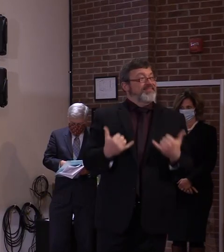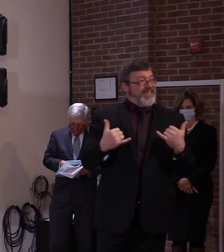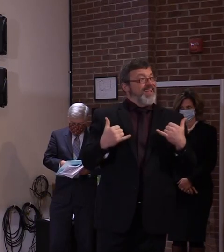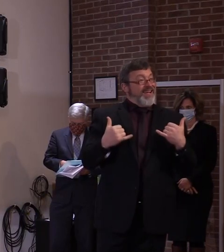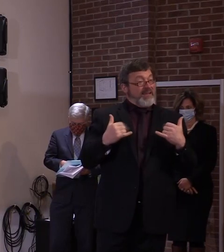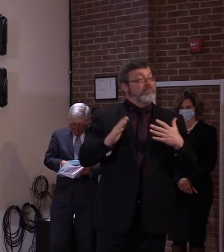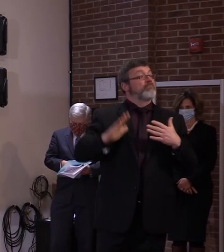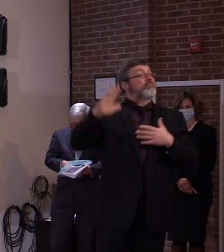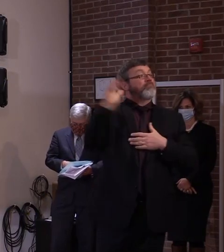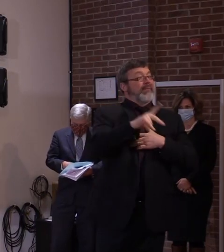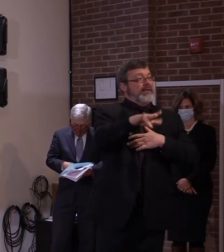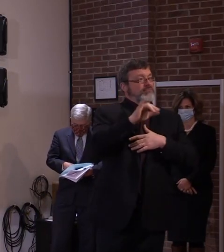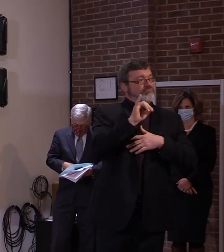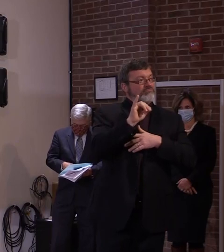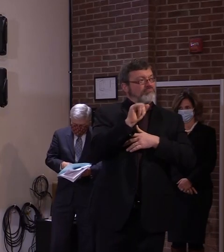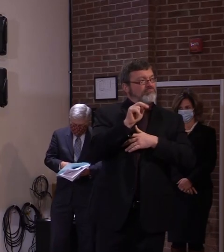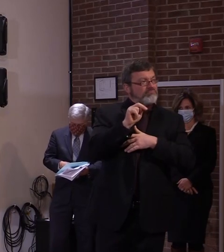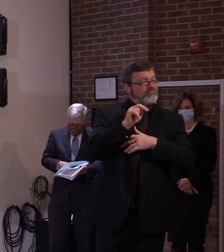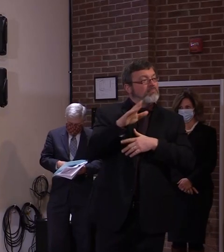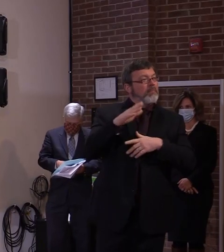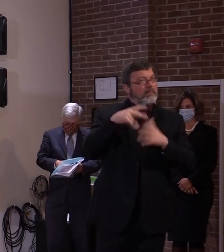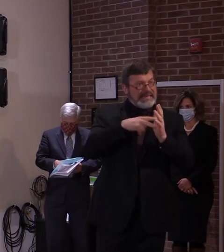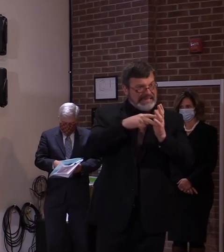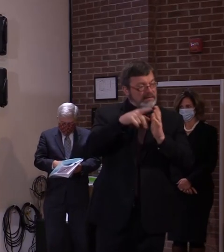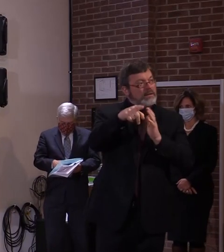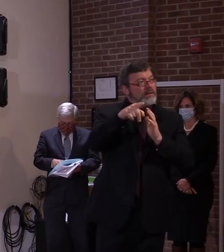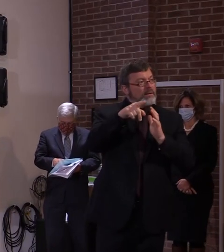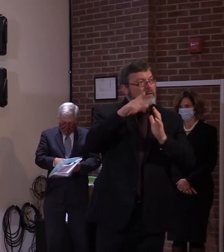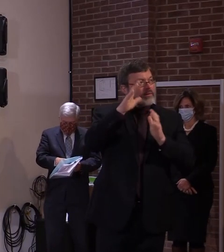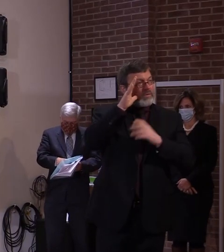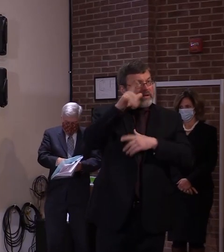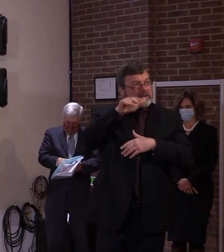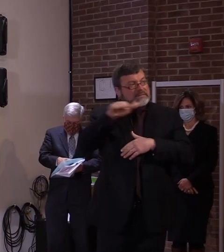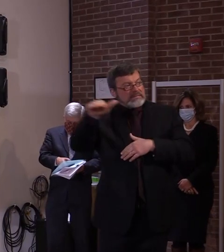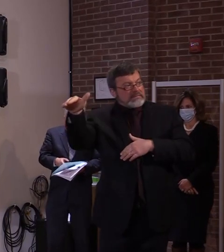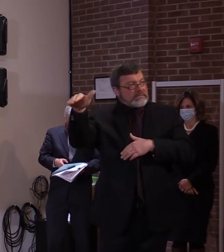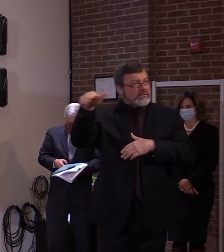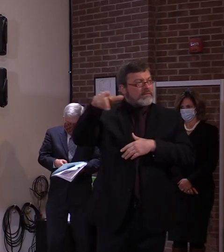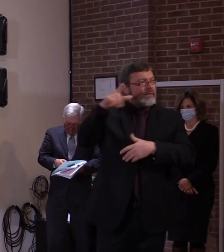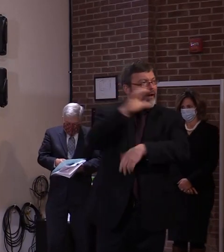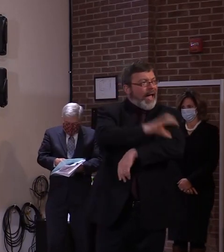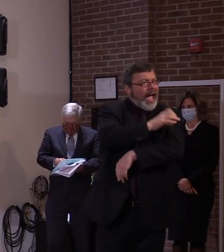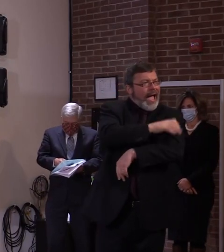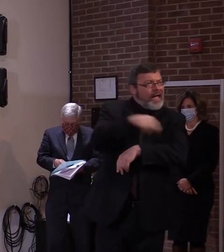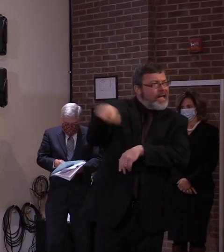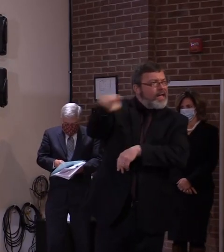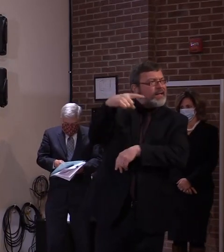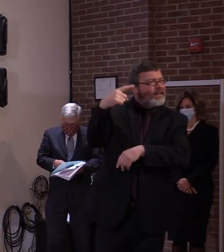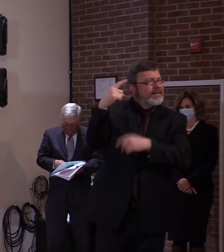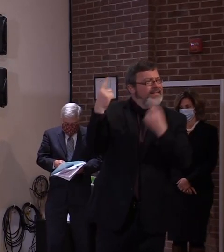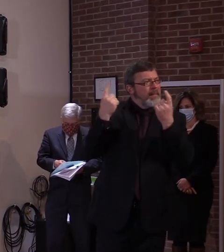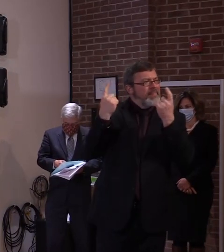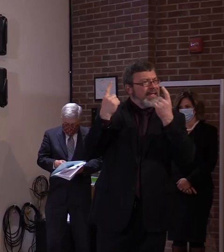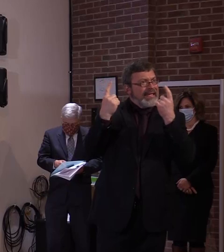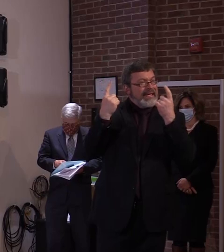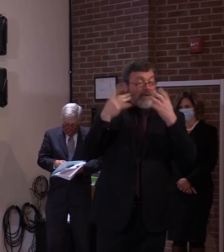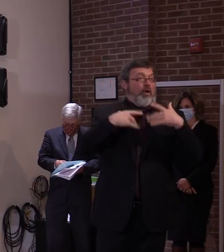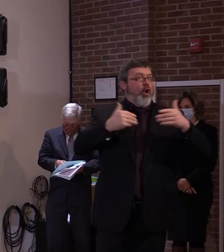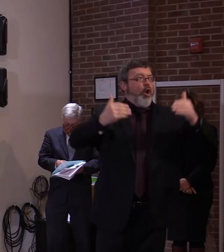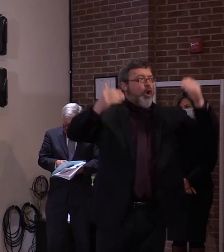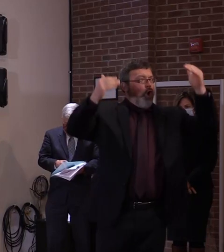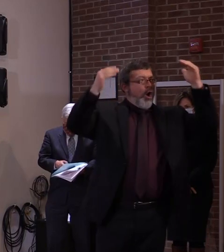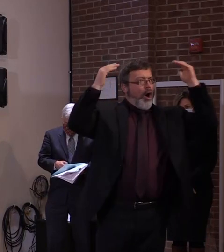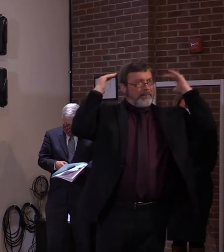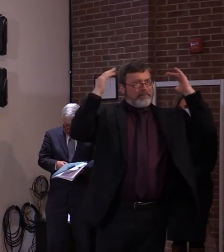thousands of kids and teachers and staff that are now going to be out in the community for a week and a half. Our school officials have been emphasizing